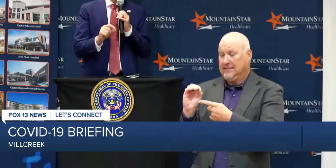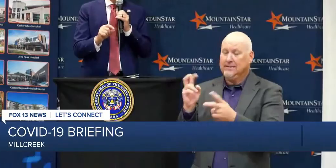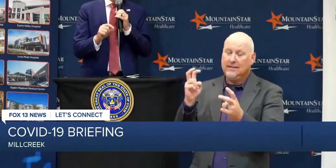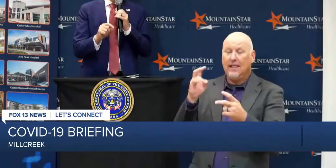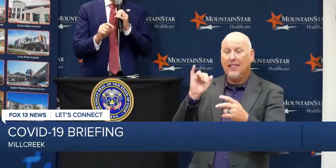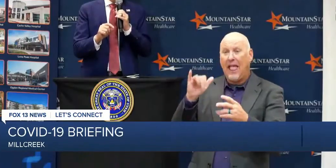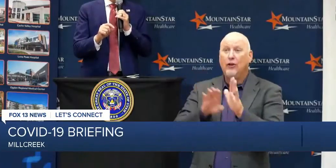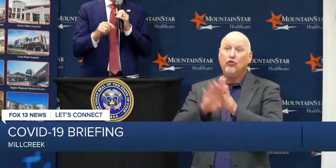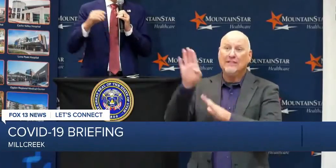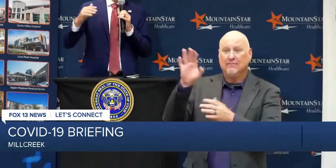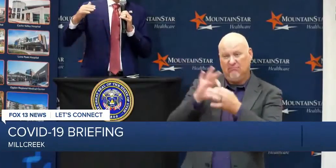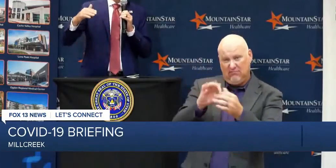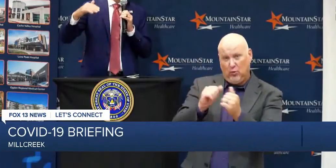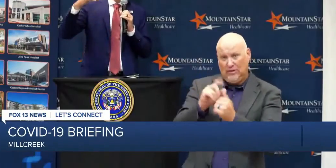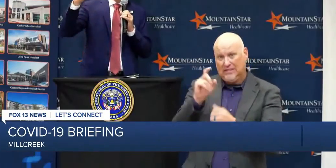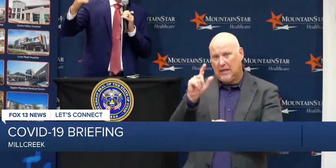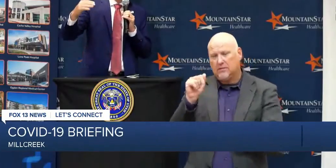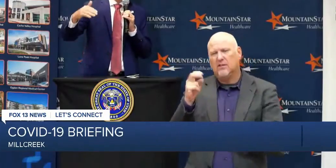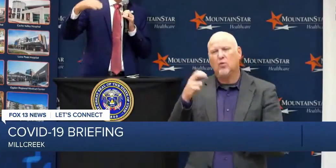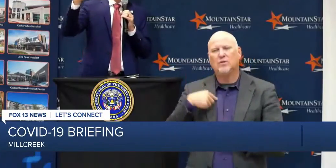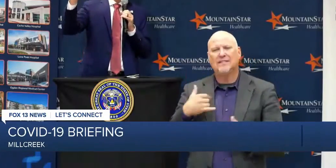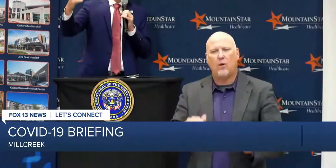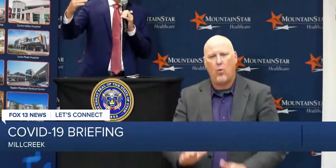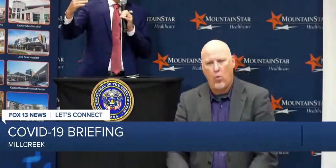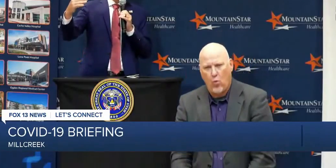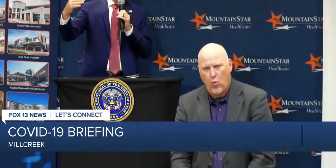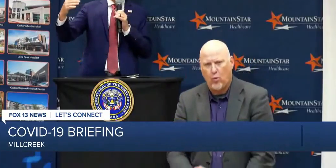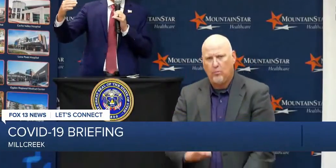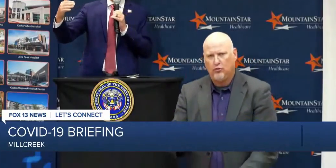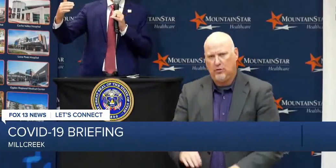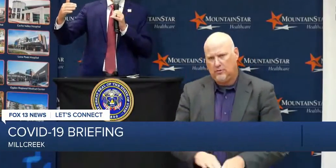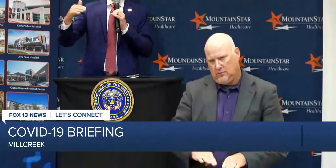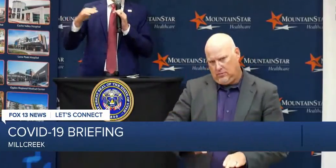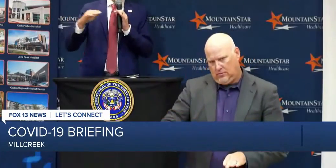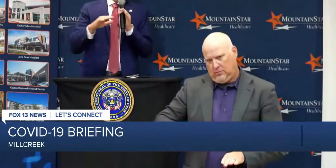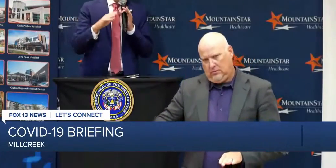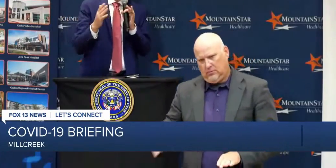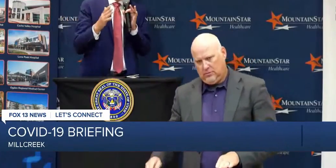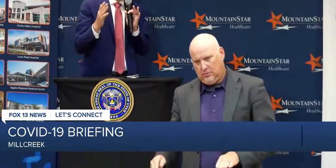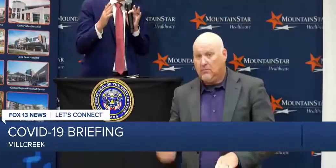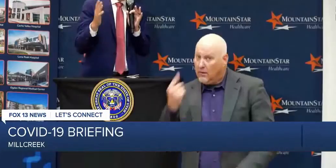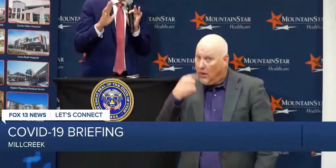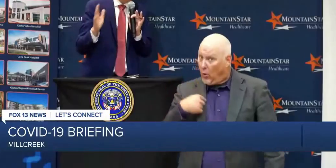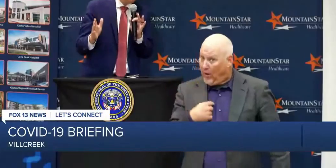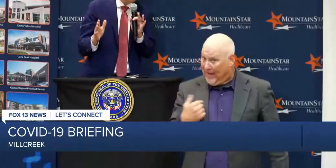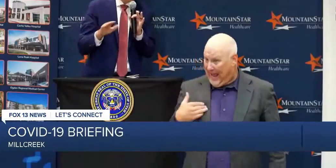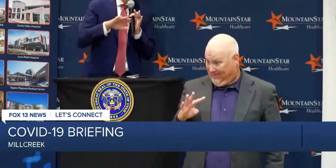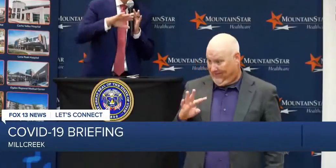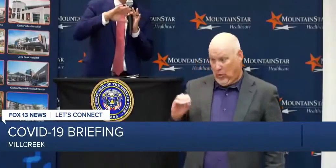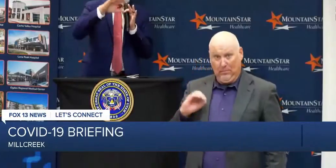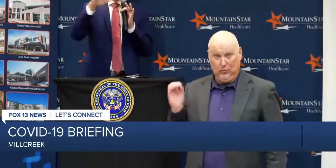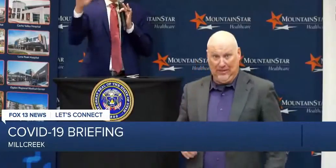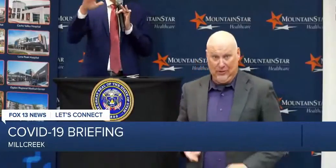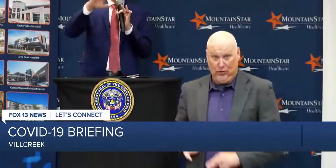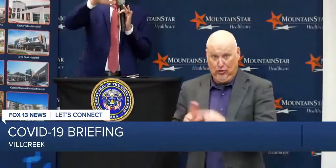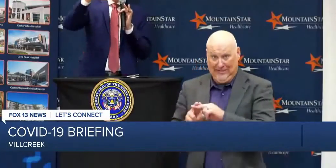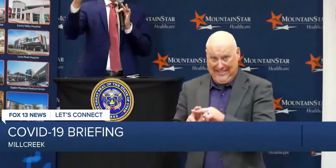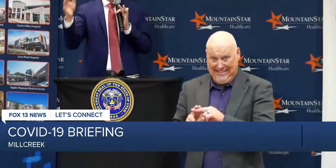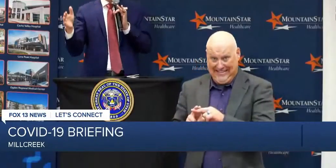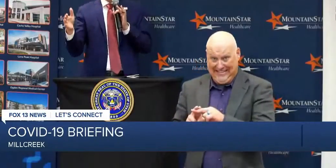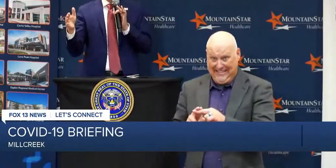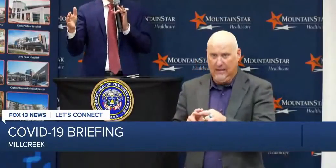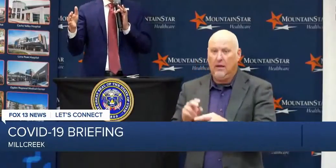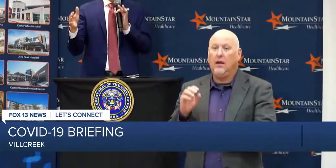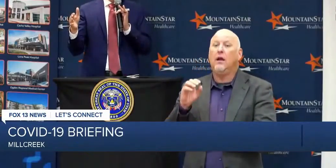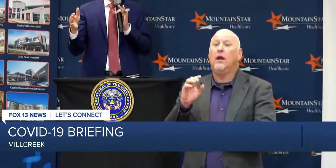2 weeks, where other states are seeing a 300 or 400% increase. So we're hopeful that that means that we're nearing